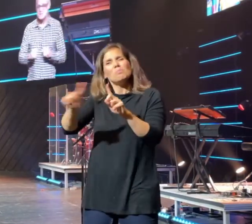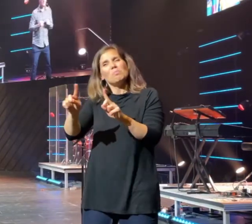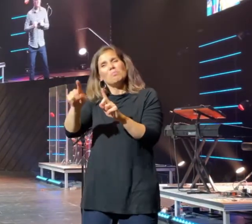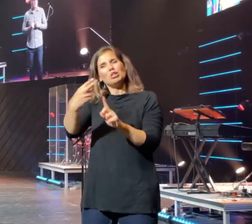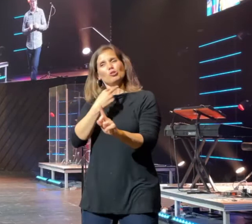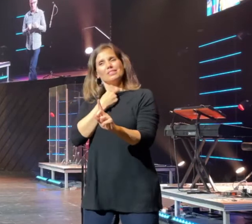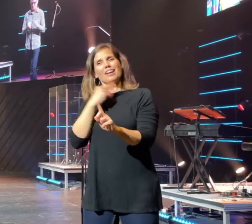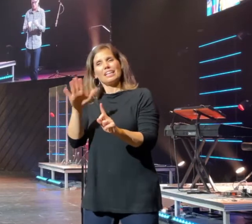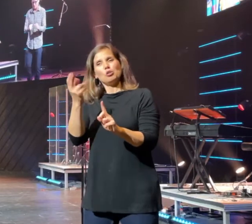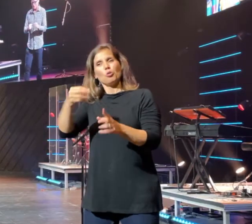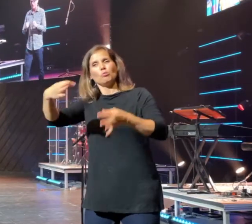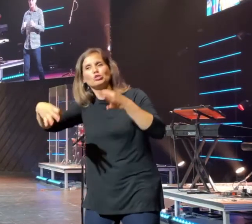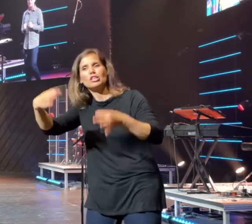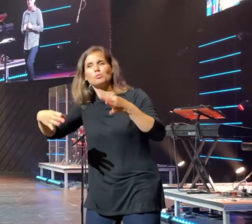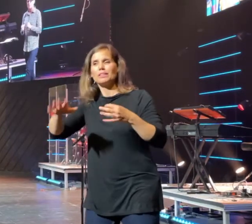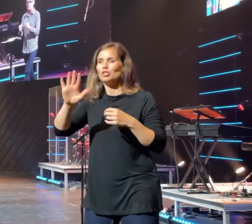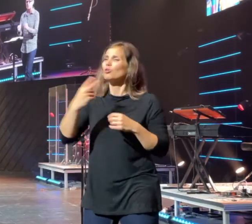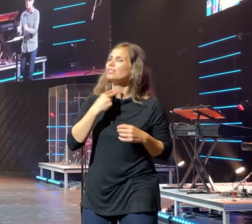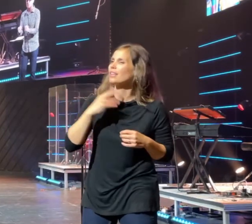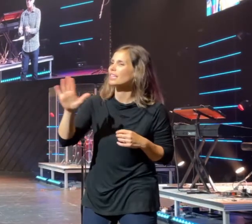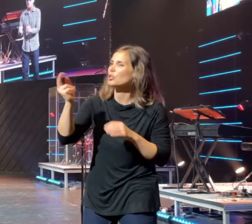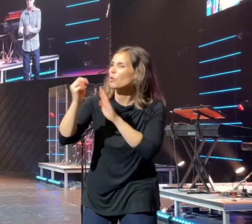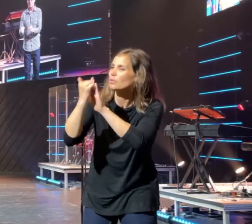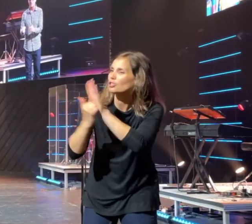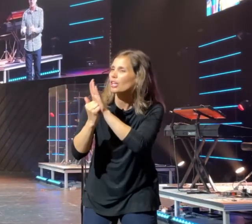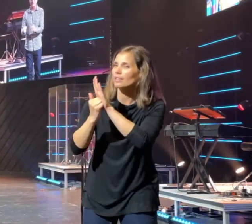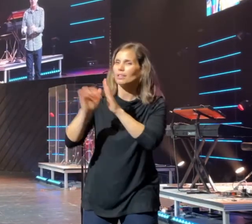judgments, getting past your agenda, getting past your fears.